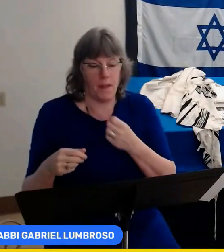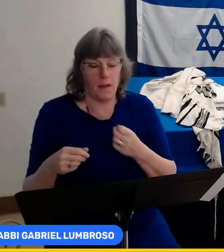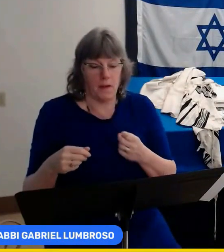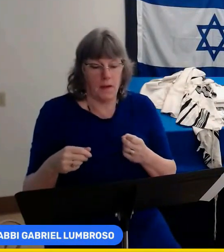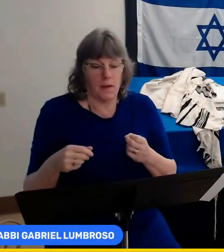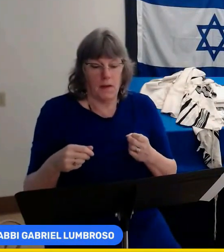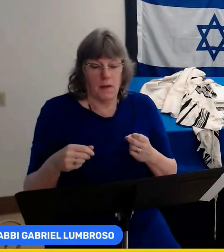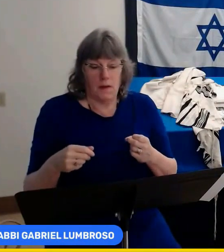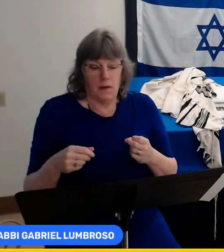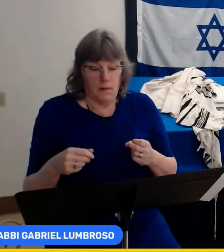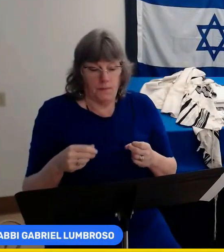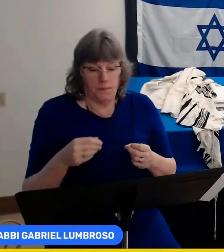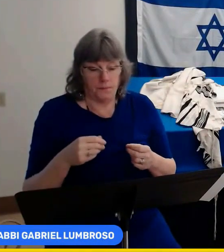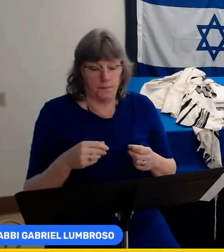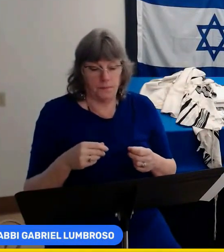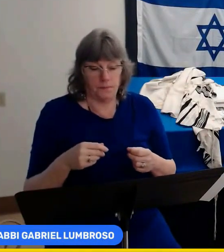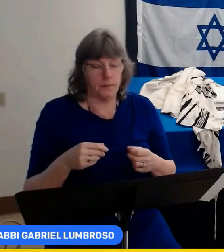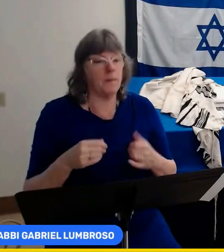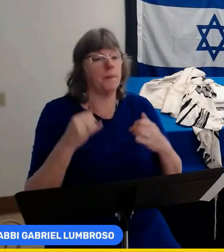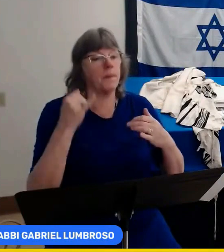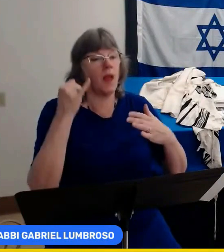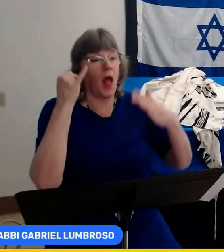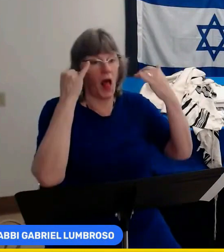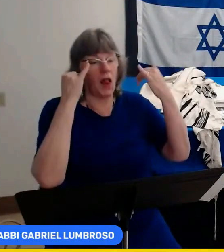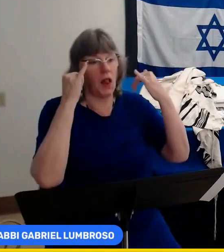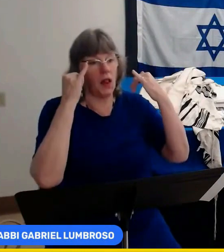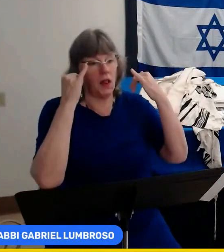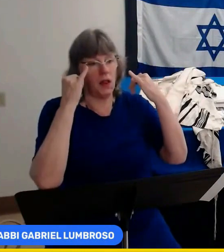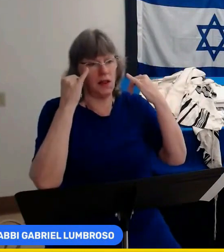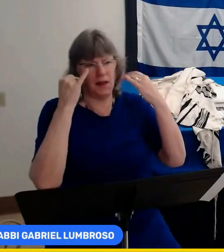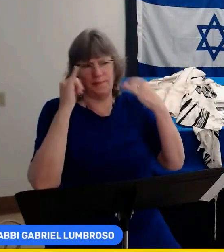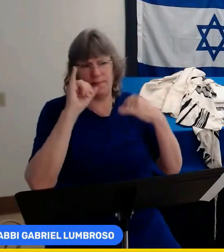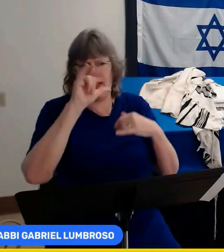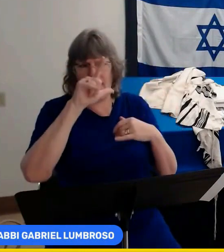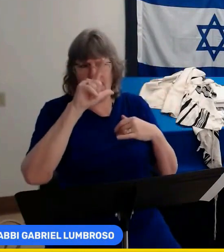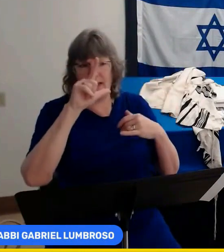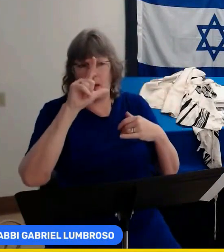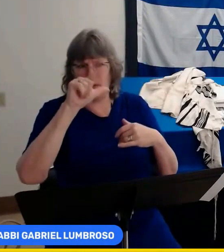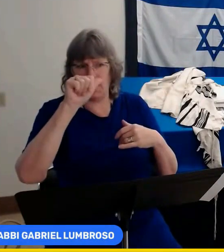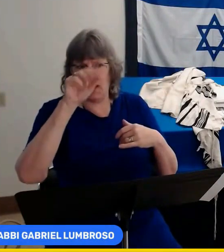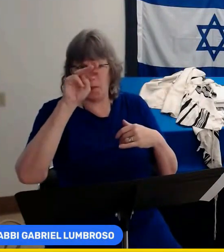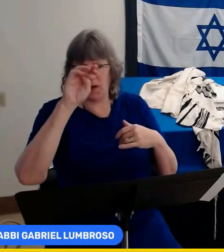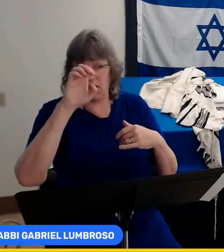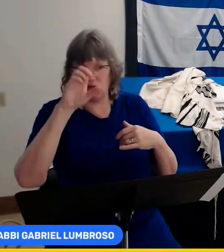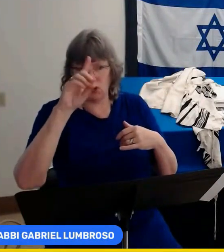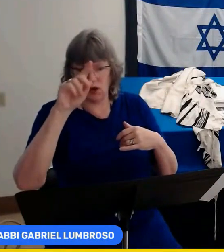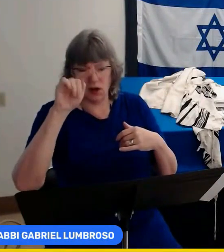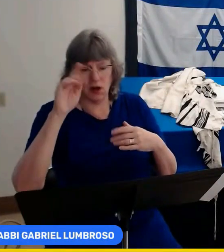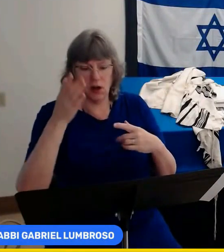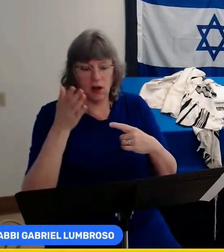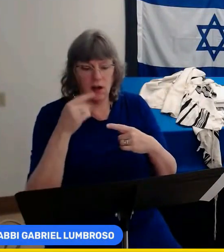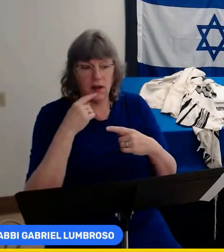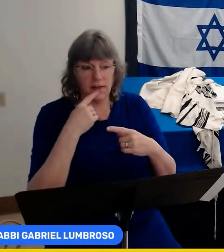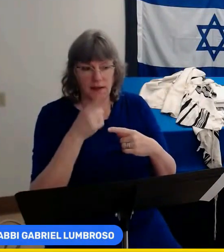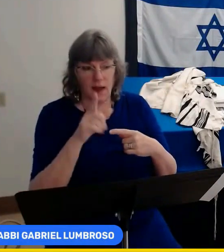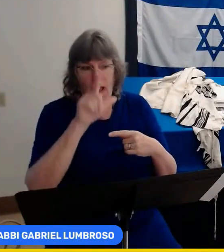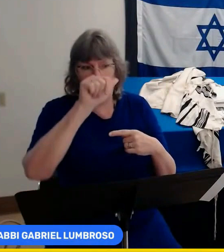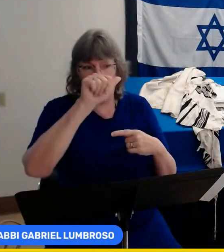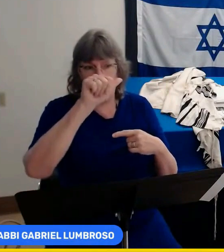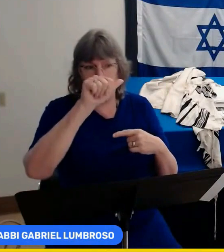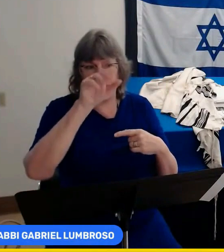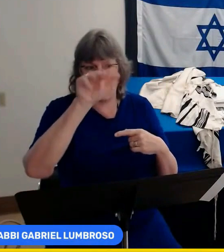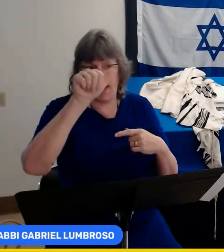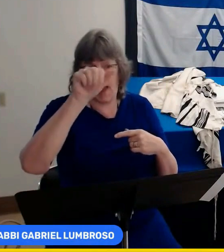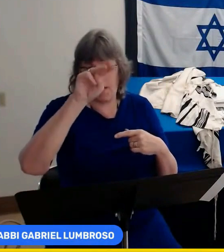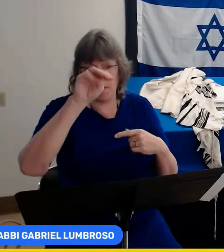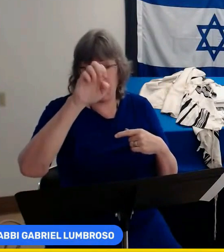So, Lamentation 3:22 says, it is of Hashem's mercies that we are not